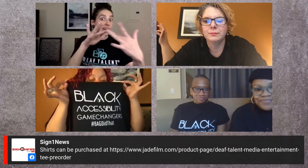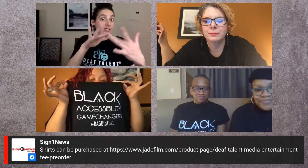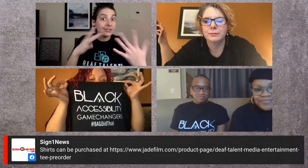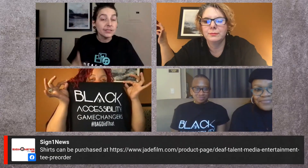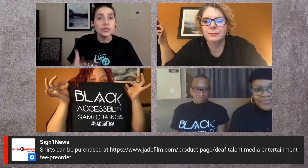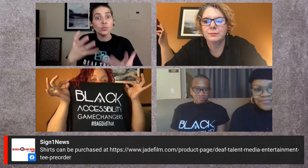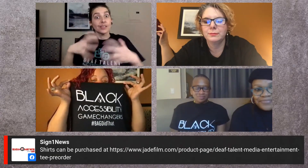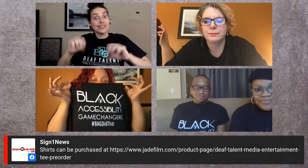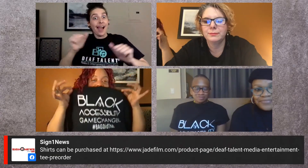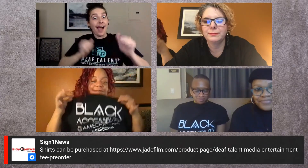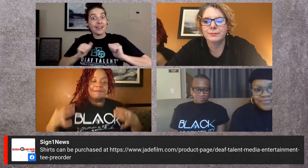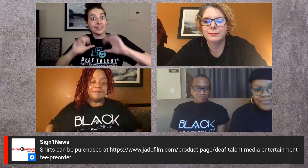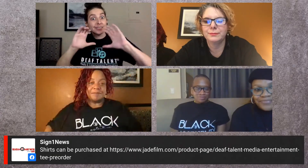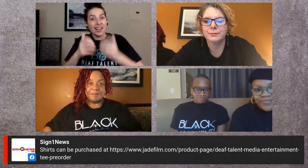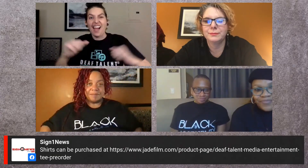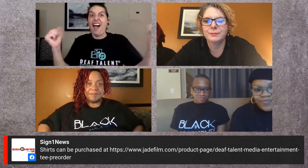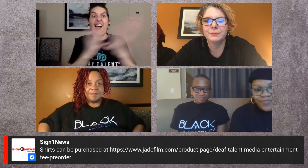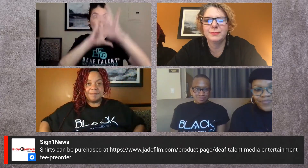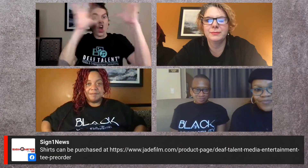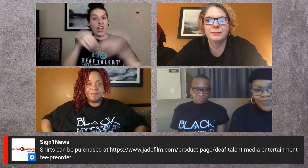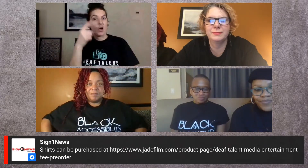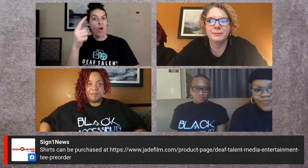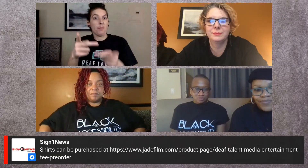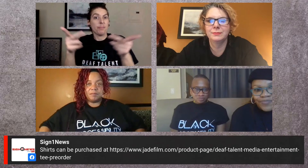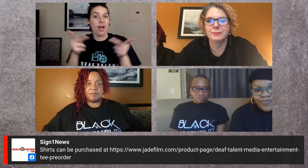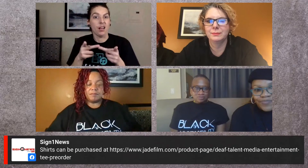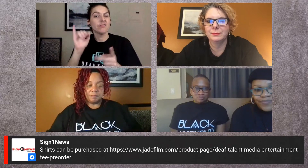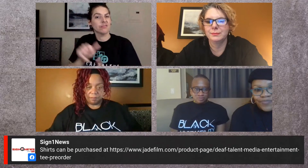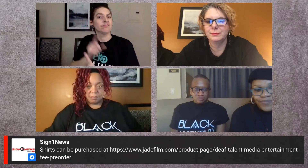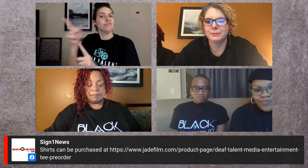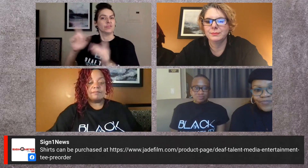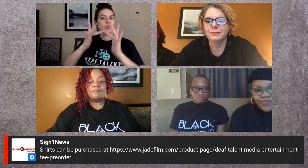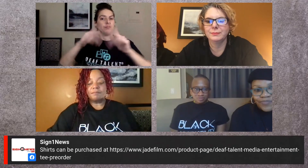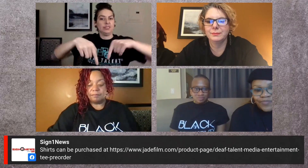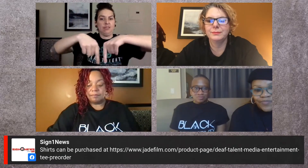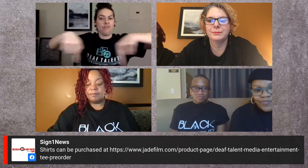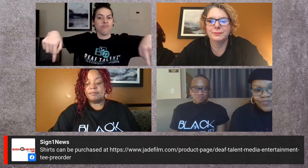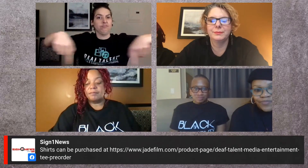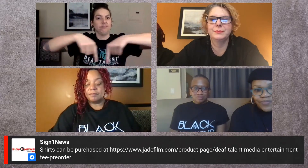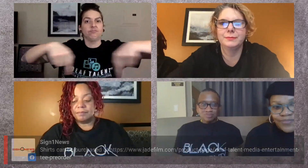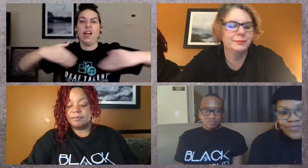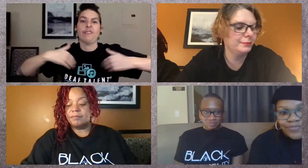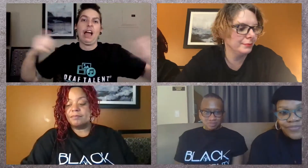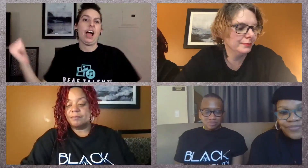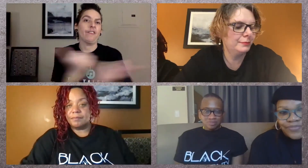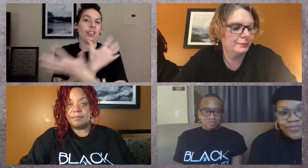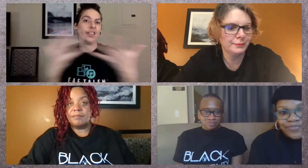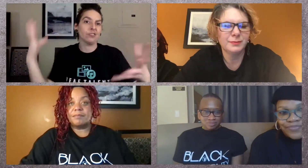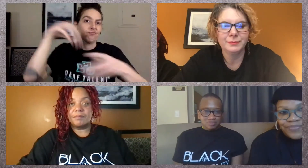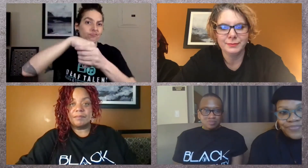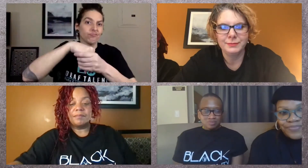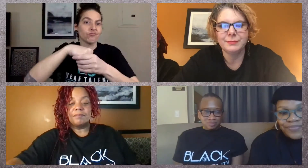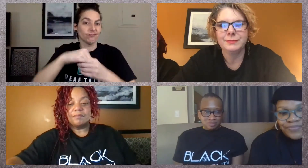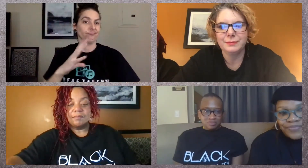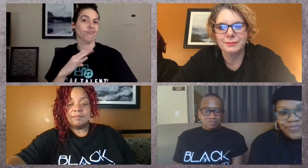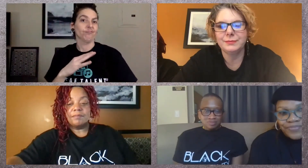has clothes, information, contact information for acting, everything in one place on that